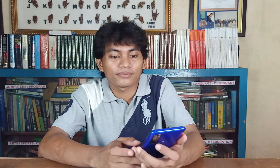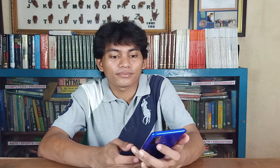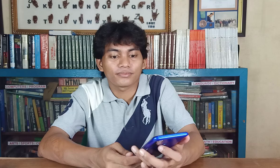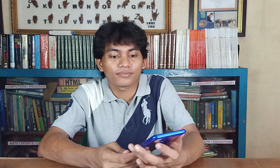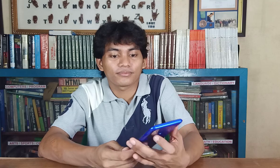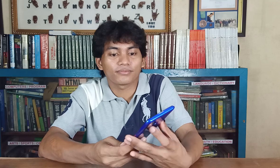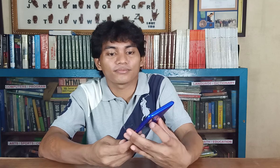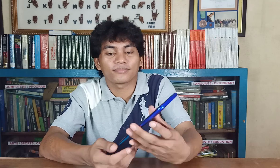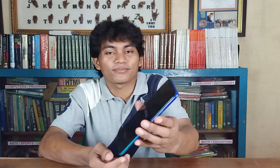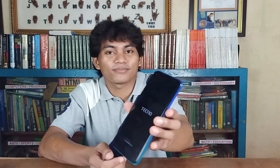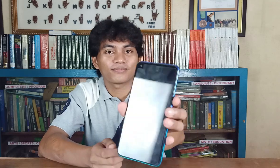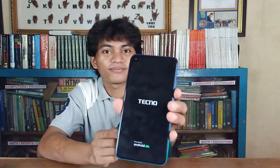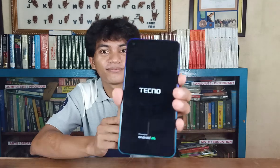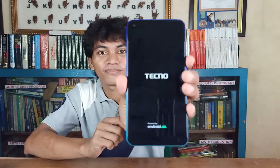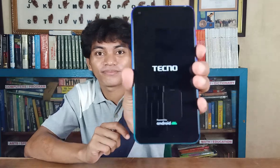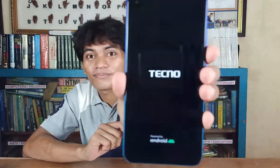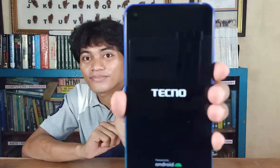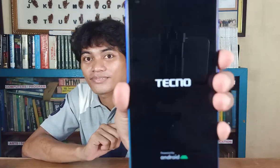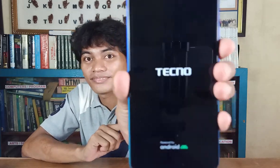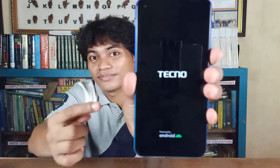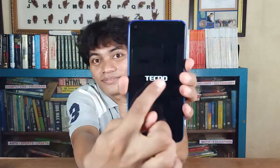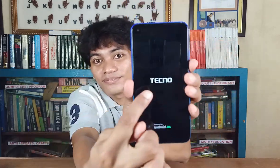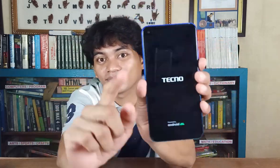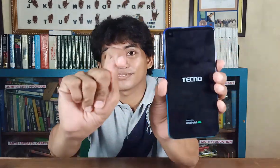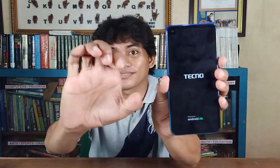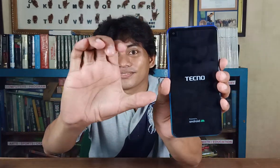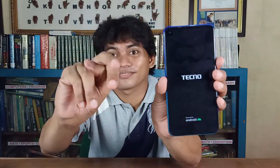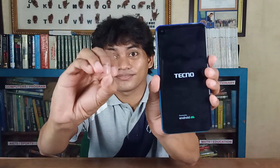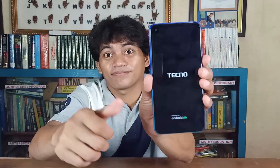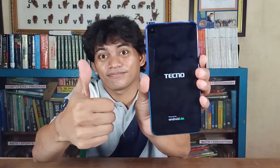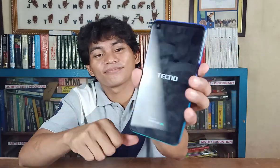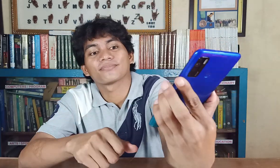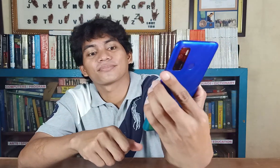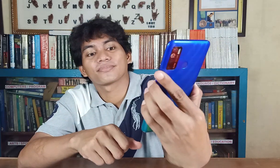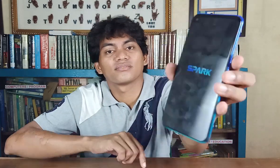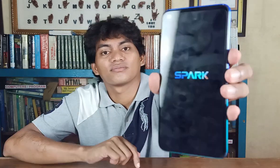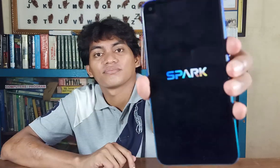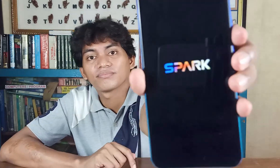As you can see, the spark color appears.